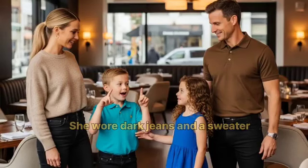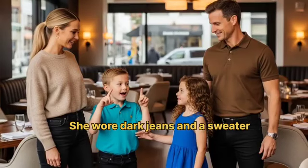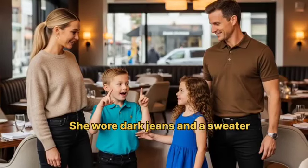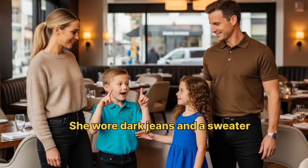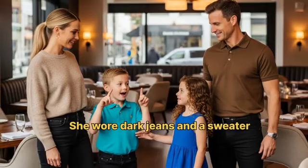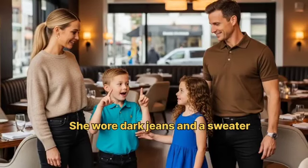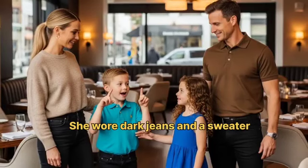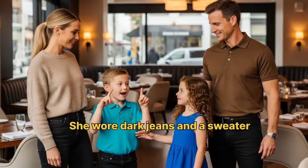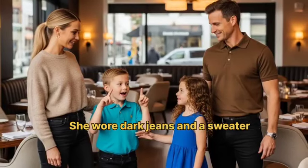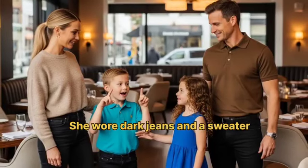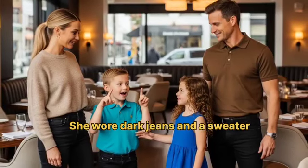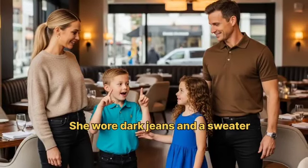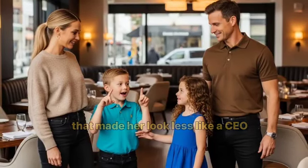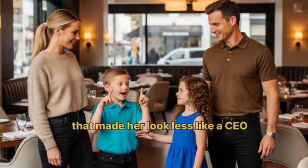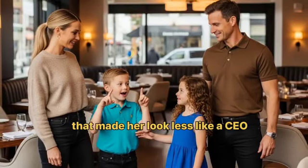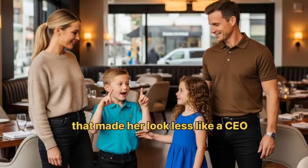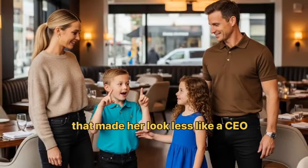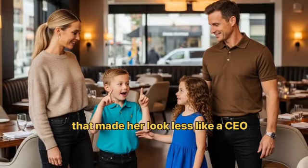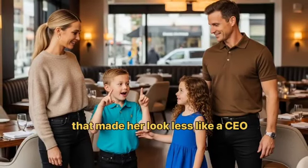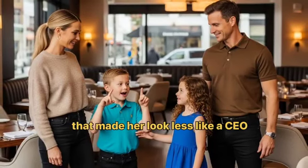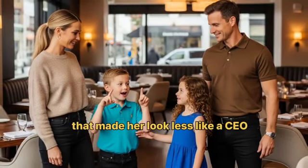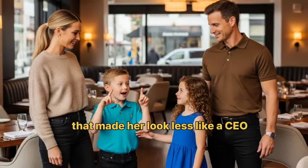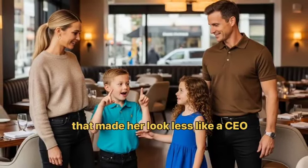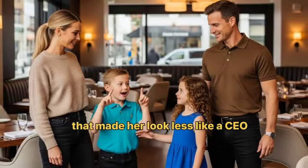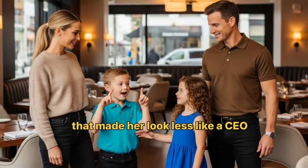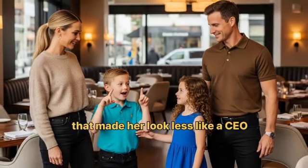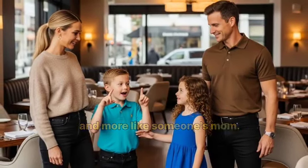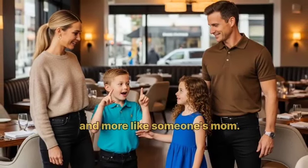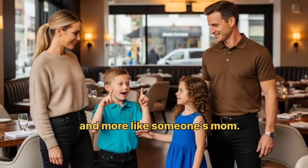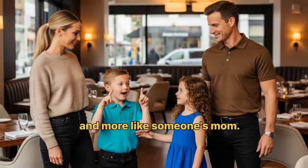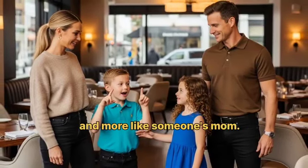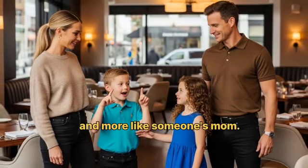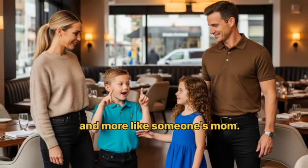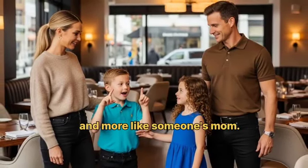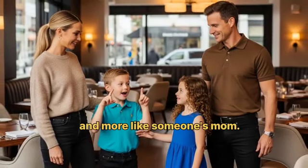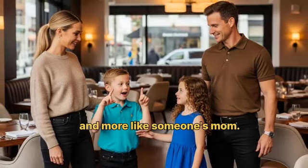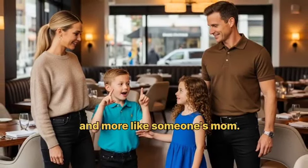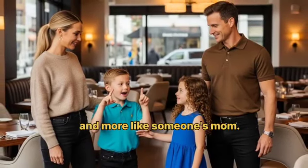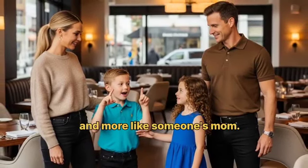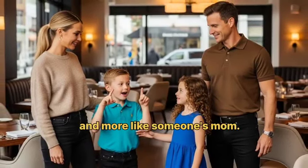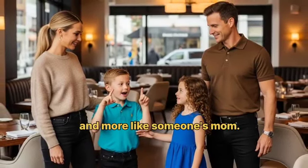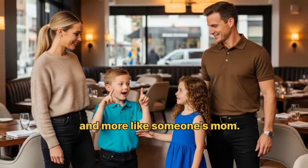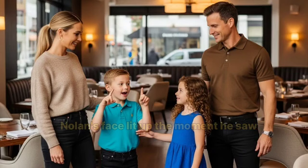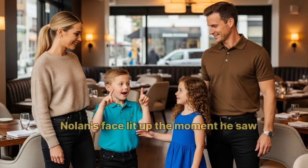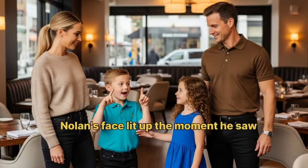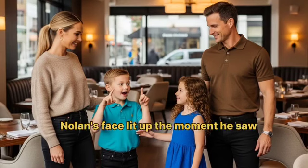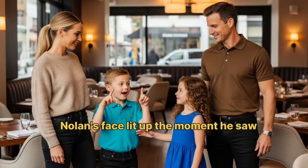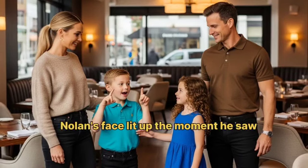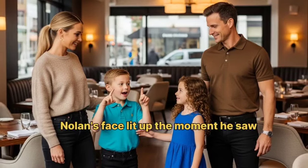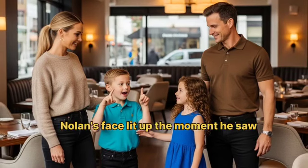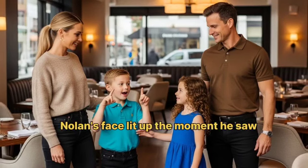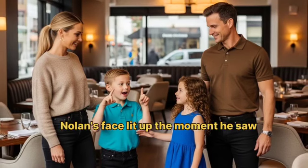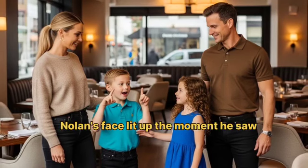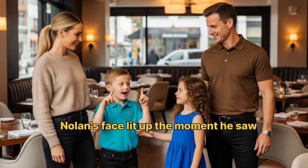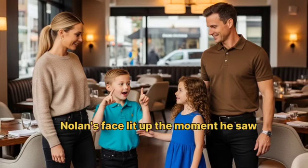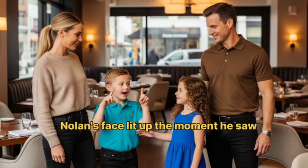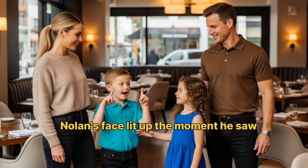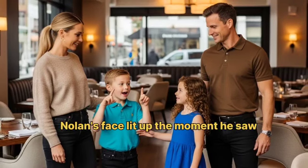wore dark jeans and a sweater that made her look less like a CEO and more like someone's mom. Nolan's face lit up the moment he saw